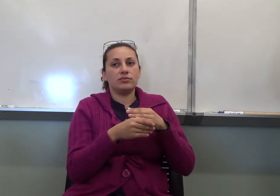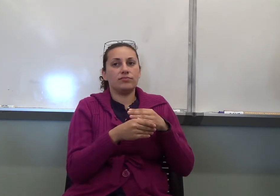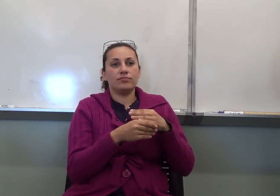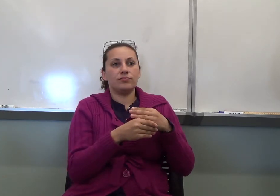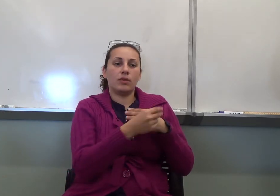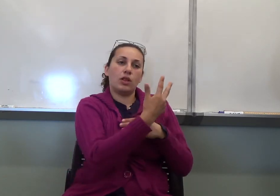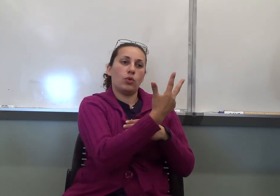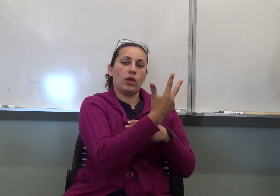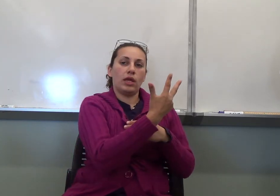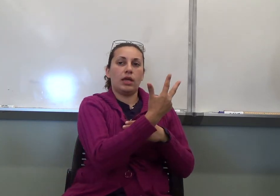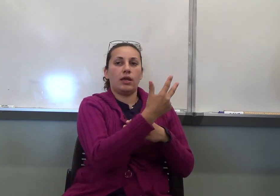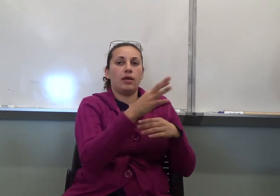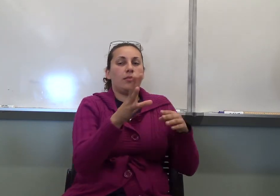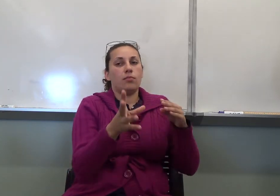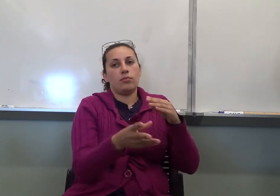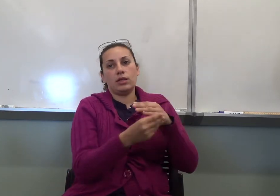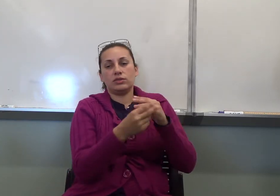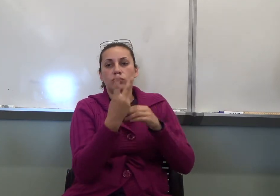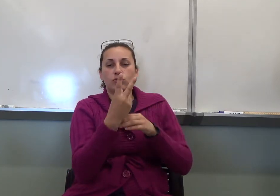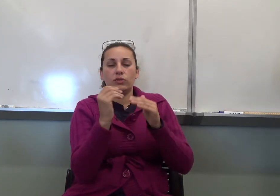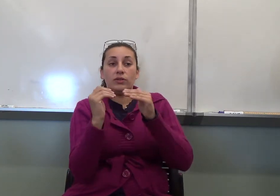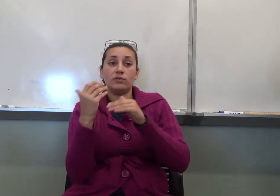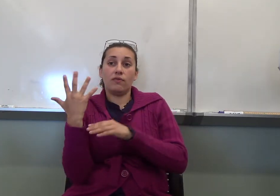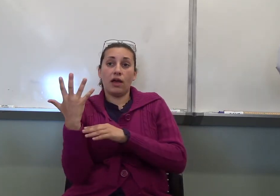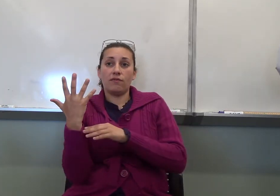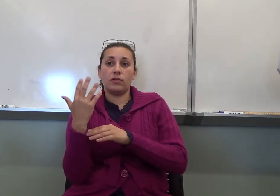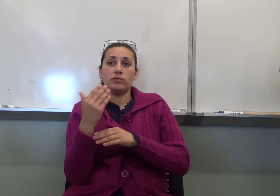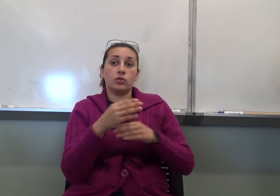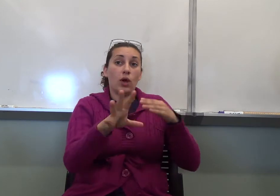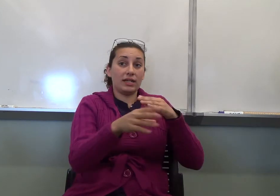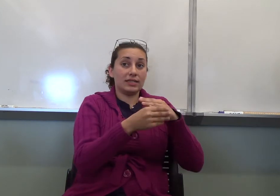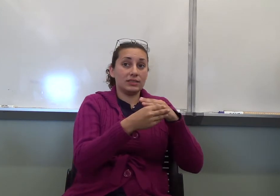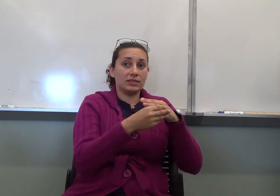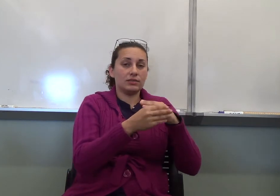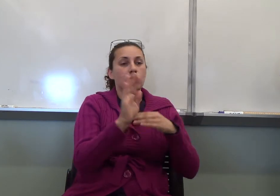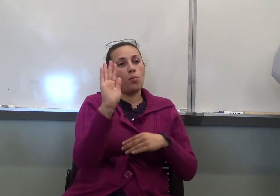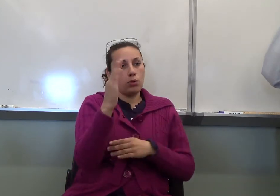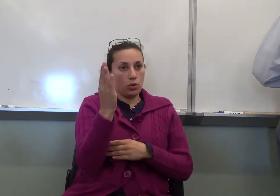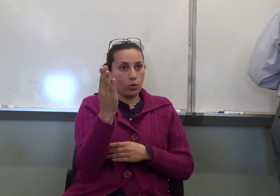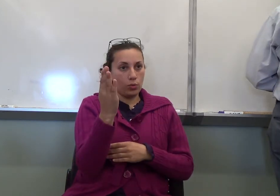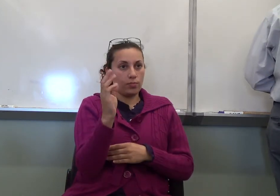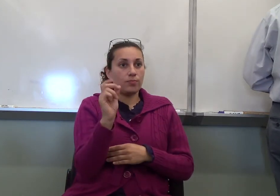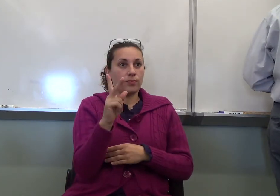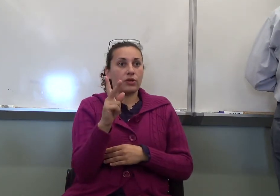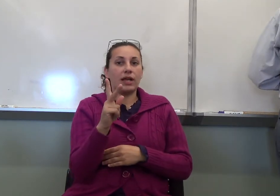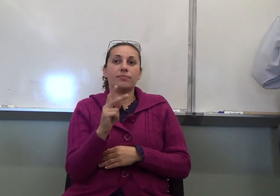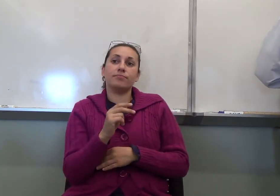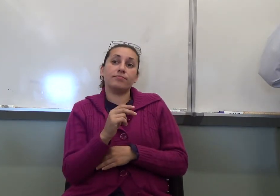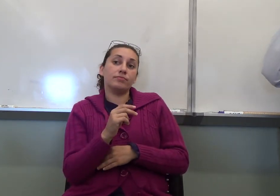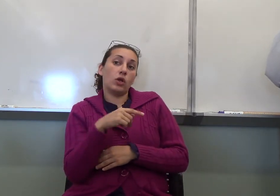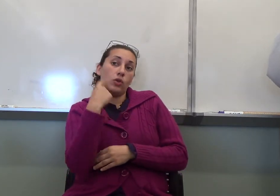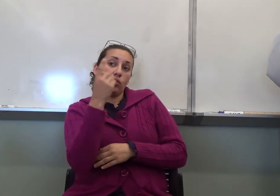plus 2 equals 5. The picture looks like this. We're going to start at